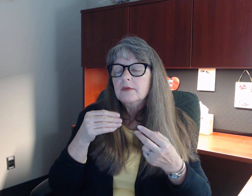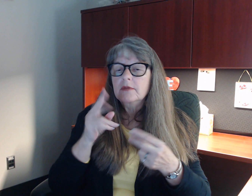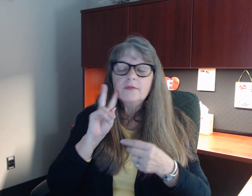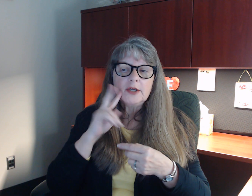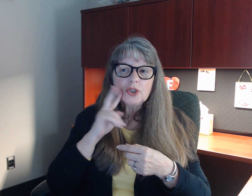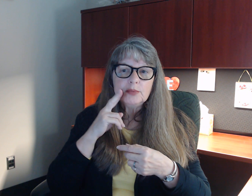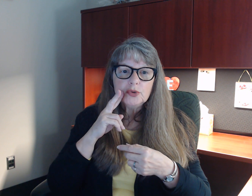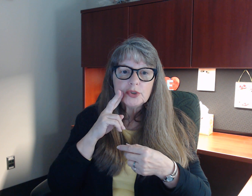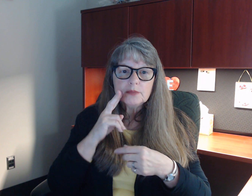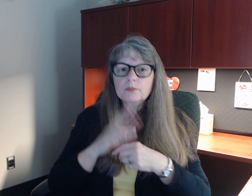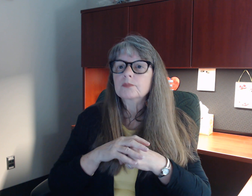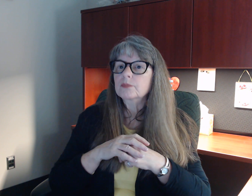vegetables.